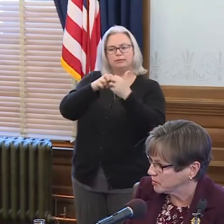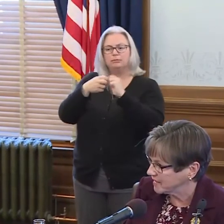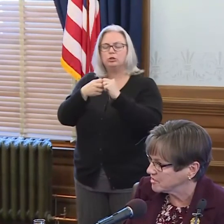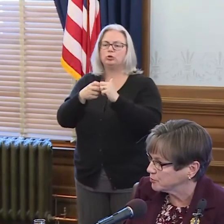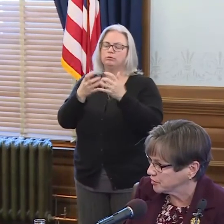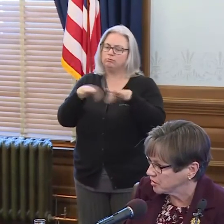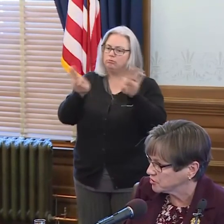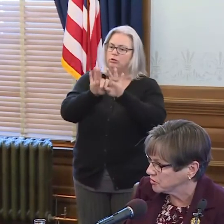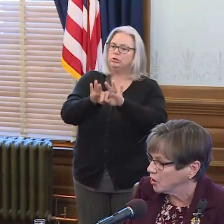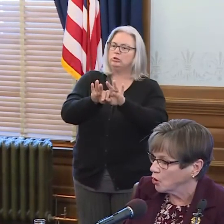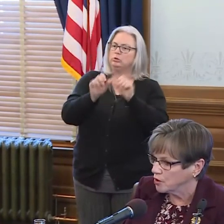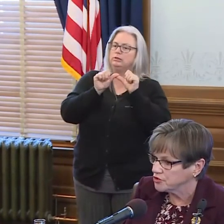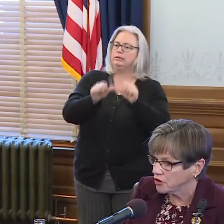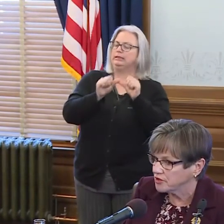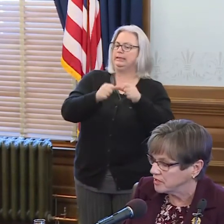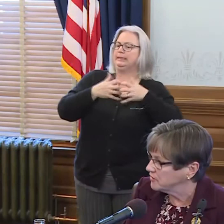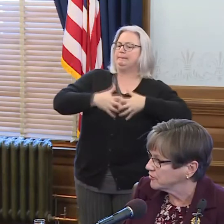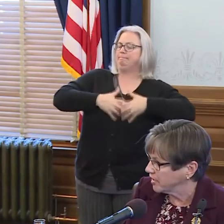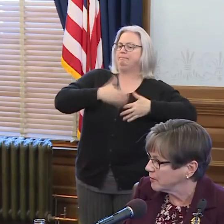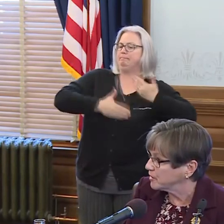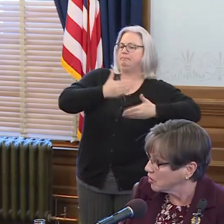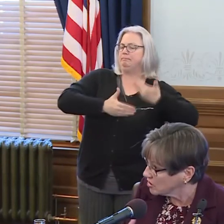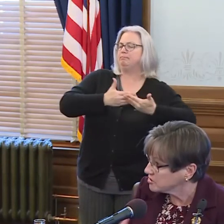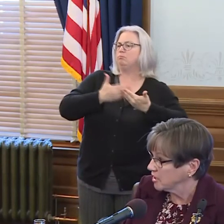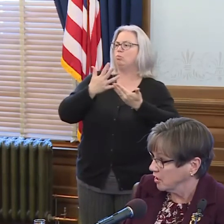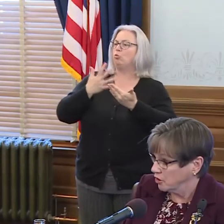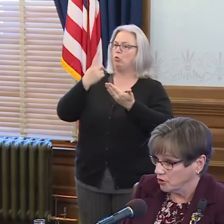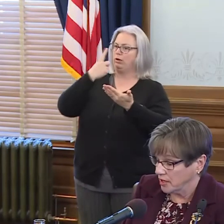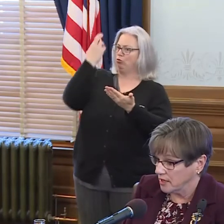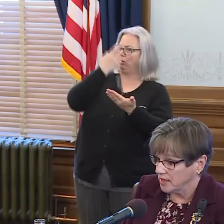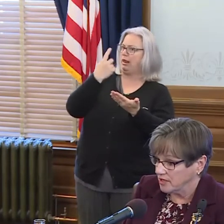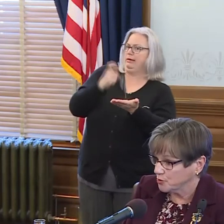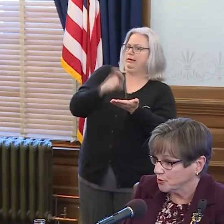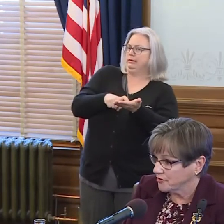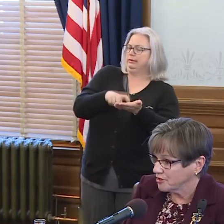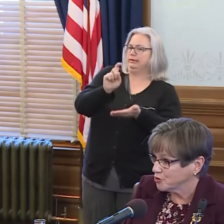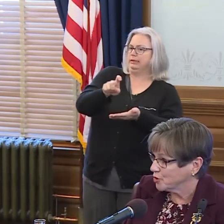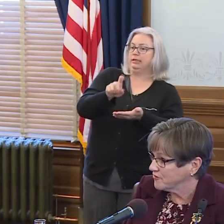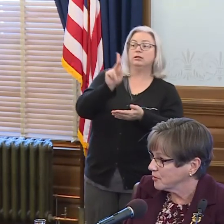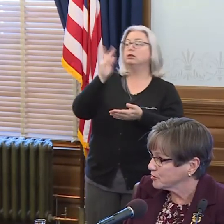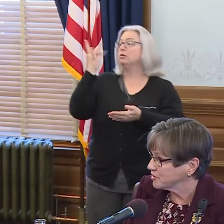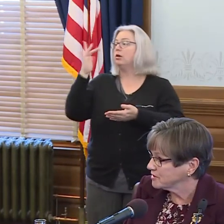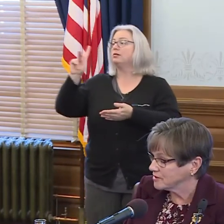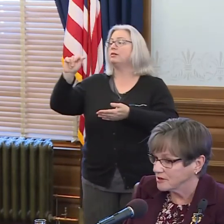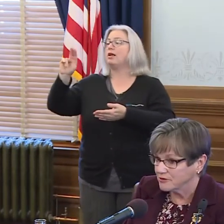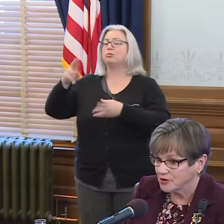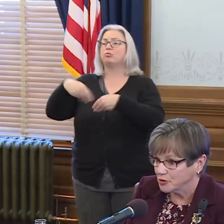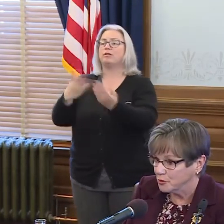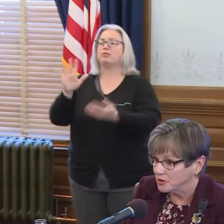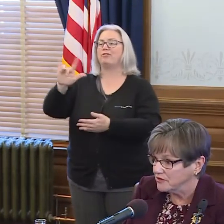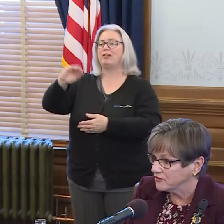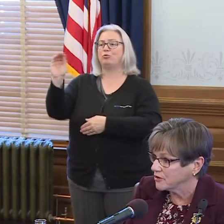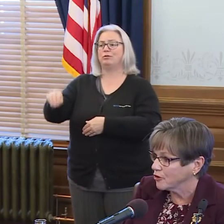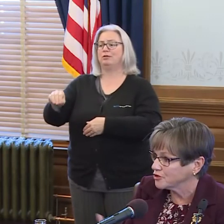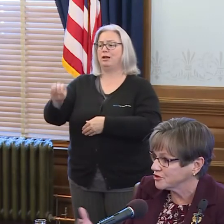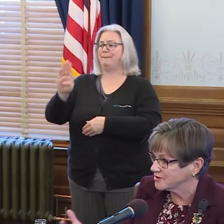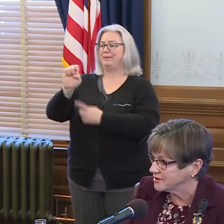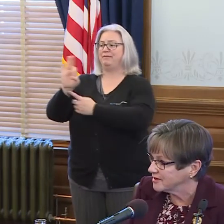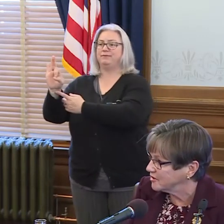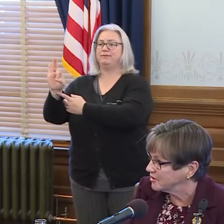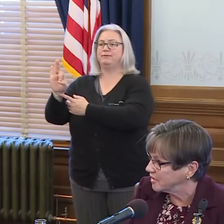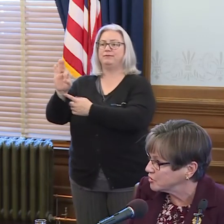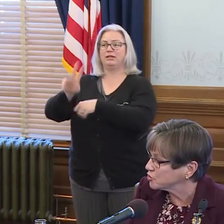those plants in production. We saw the need for that because, Kansas provides 25% of, the beef